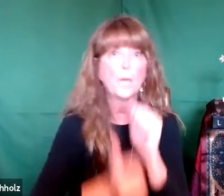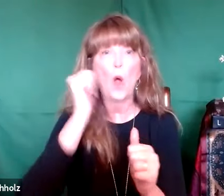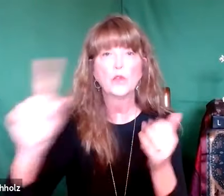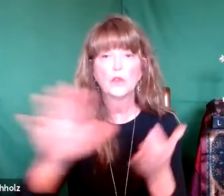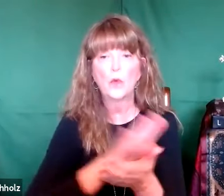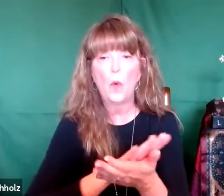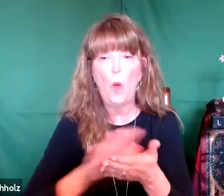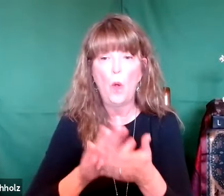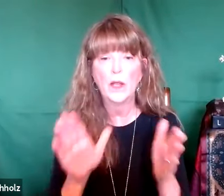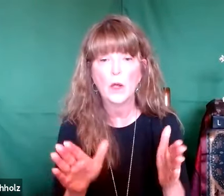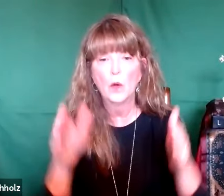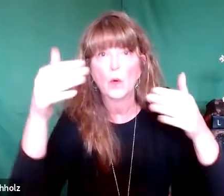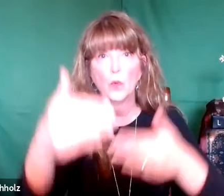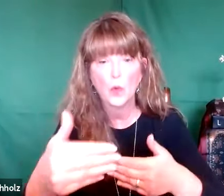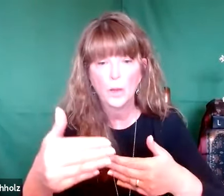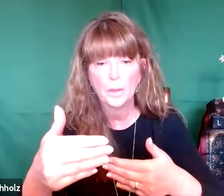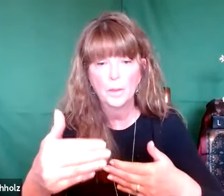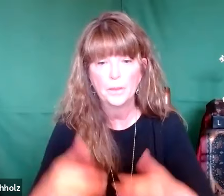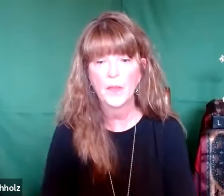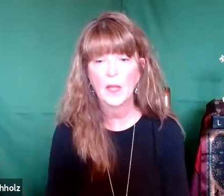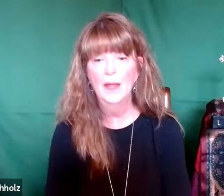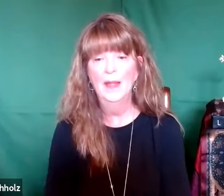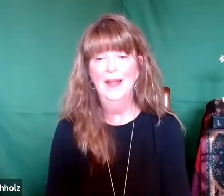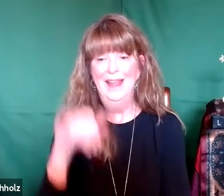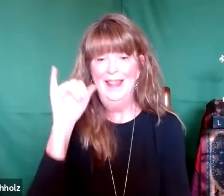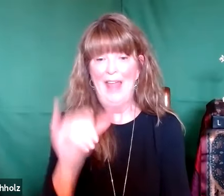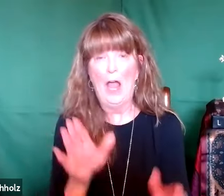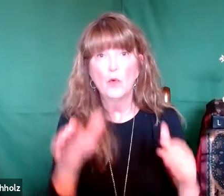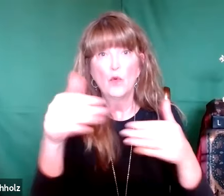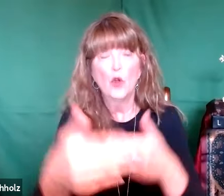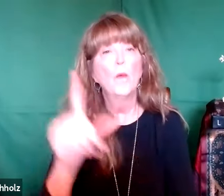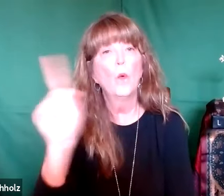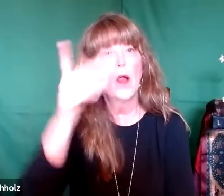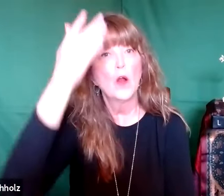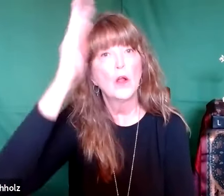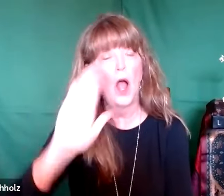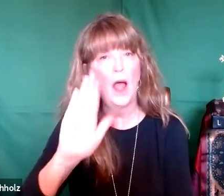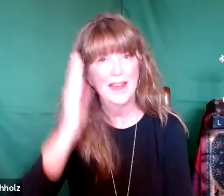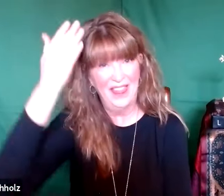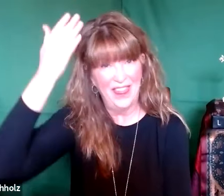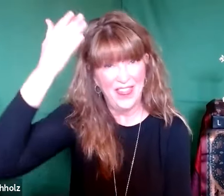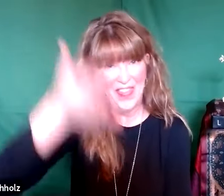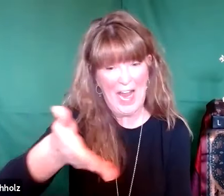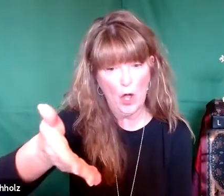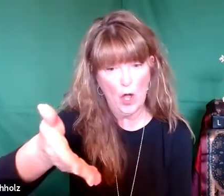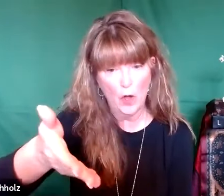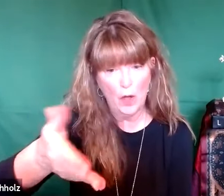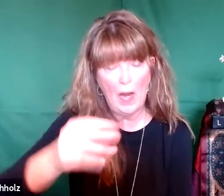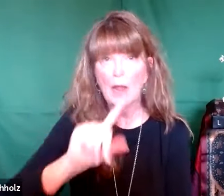was the inner curtain that was separated the holy place from the Holy of Holies. And that's